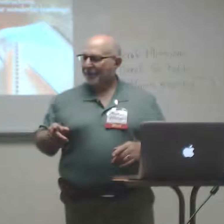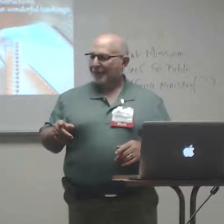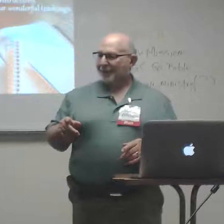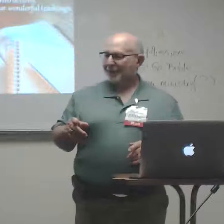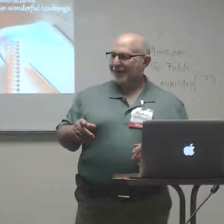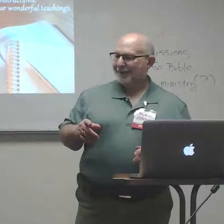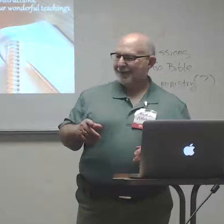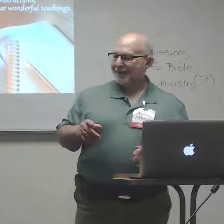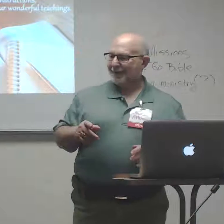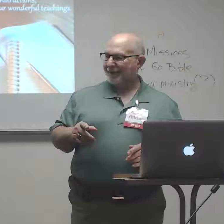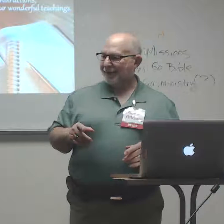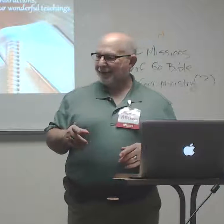happen. Gateway